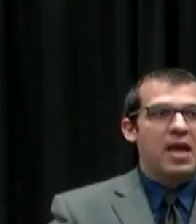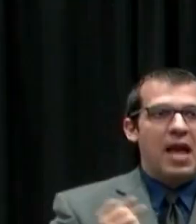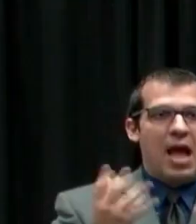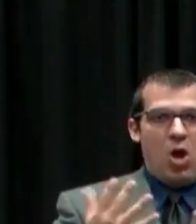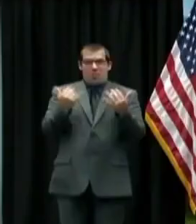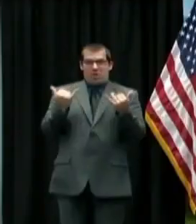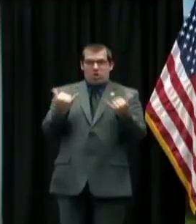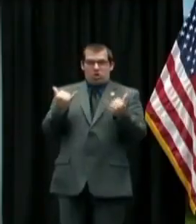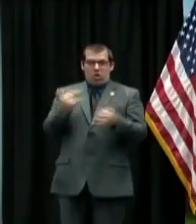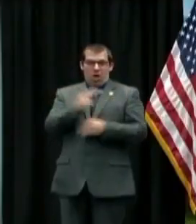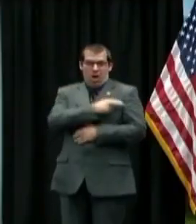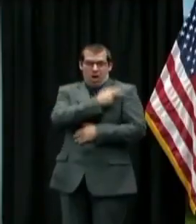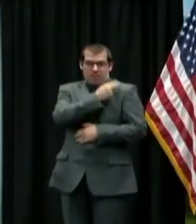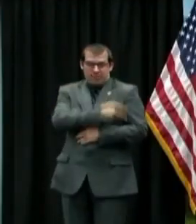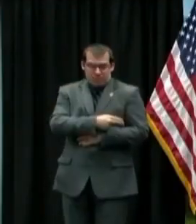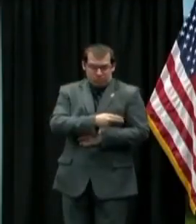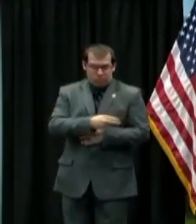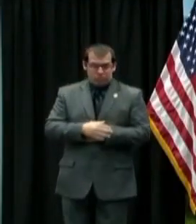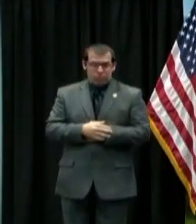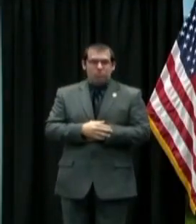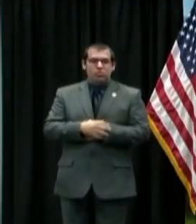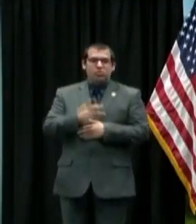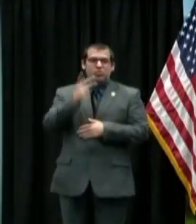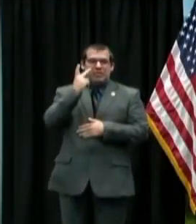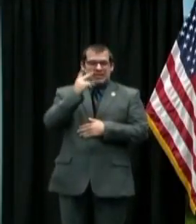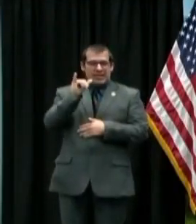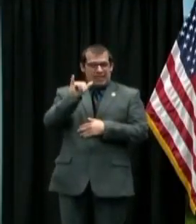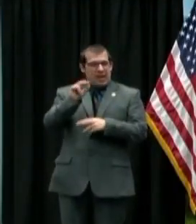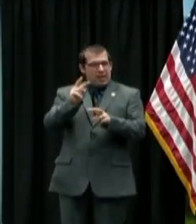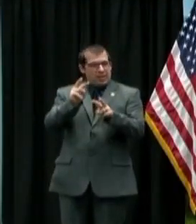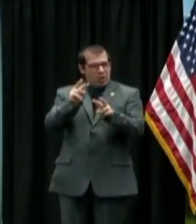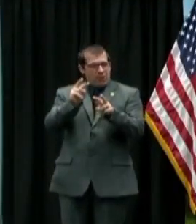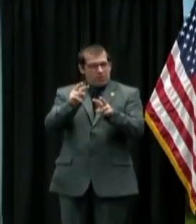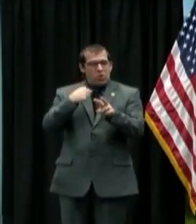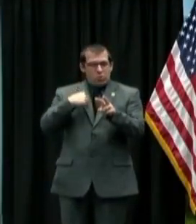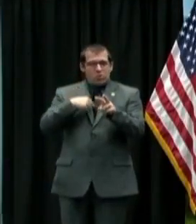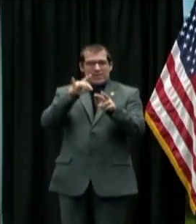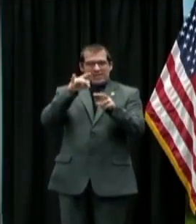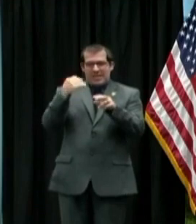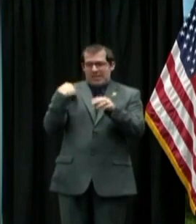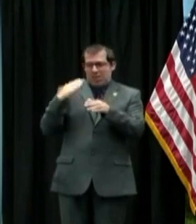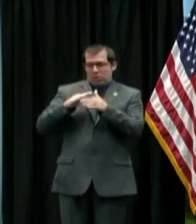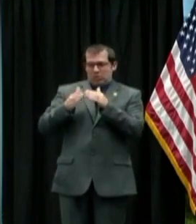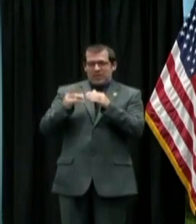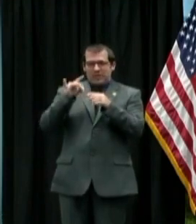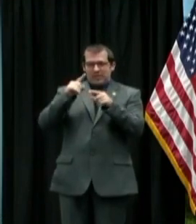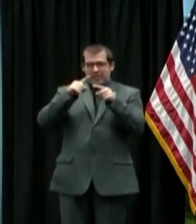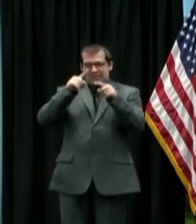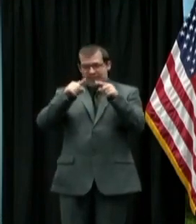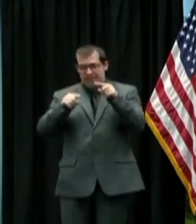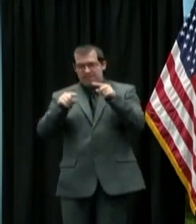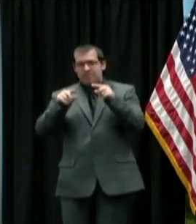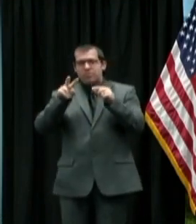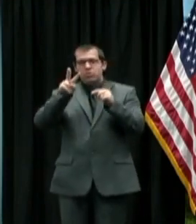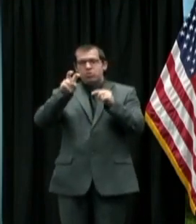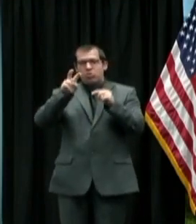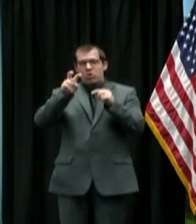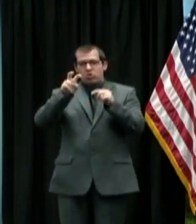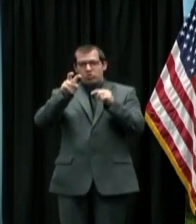currently hospitalized, and we watch that carefully. We dipped down over the weekend right at